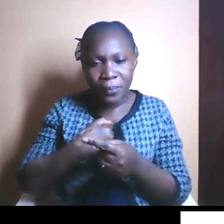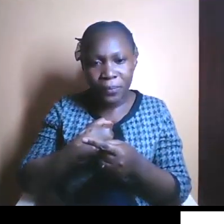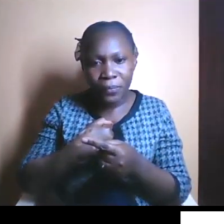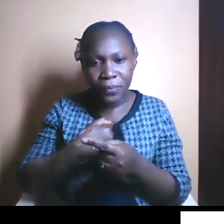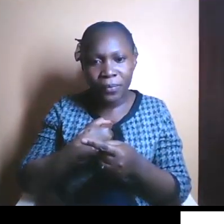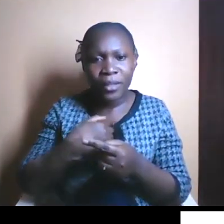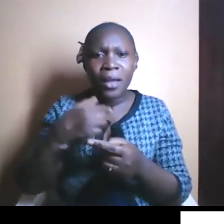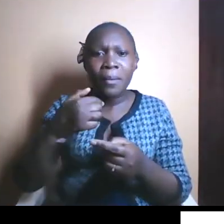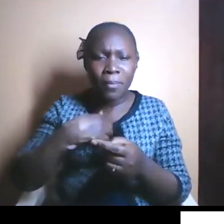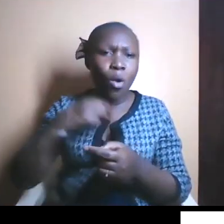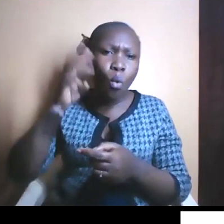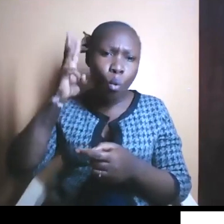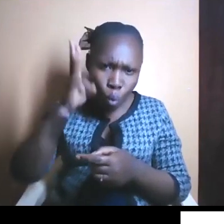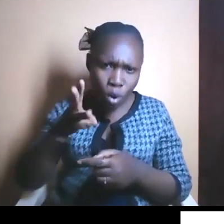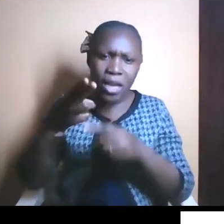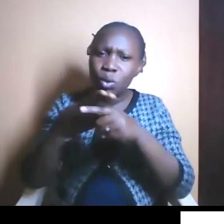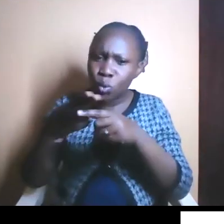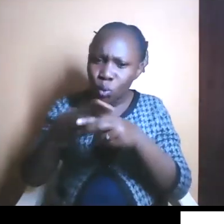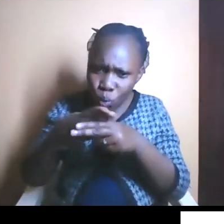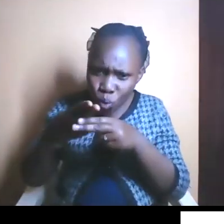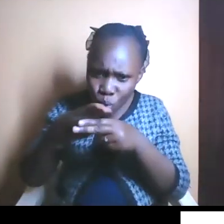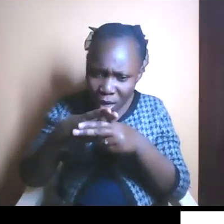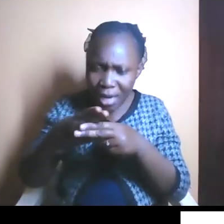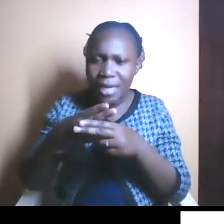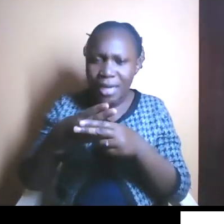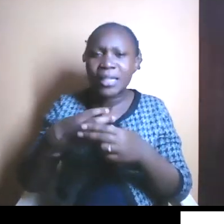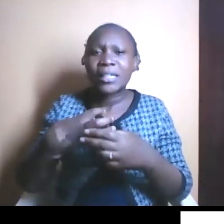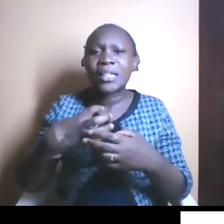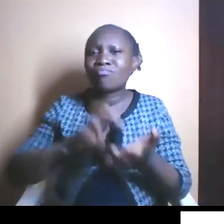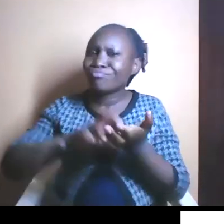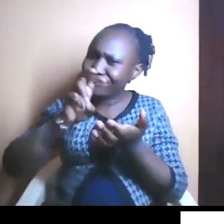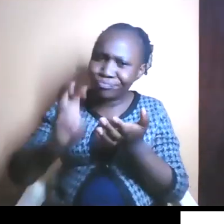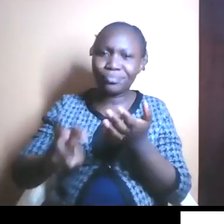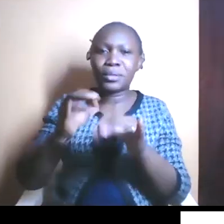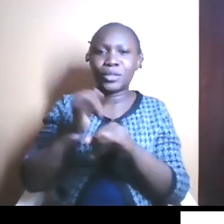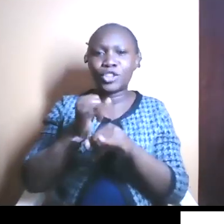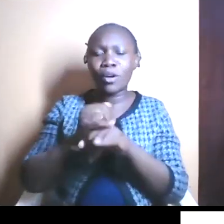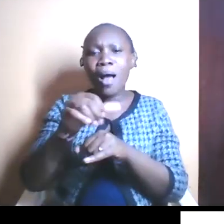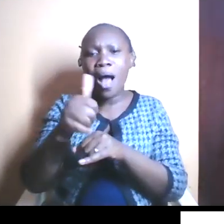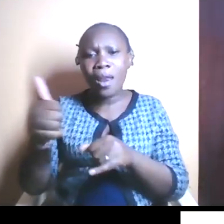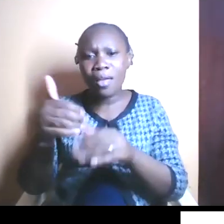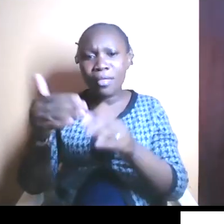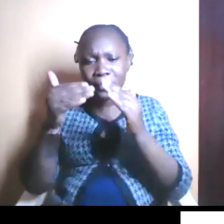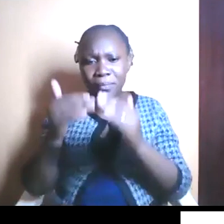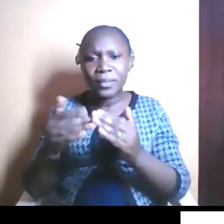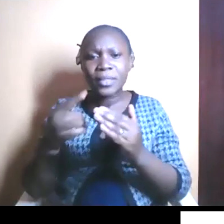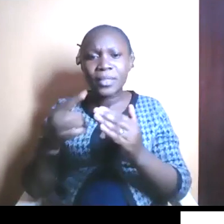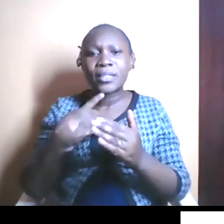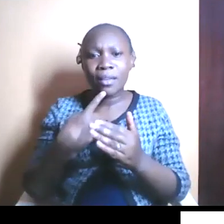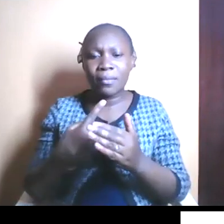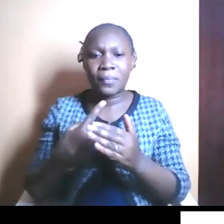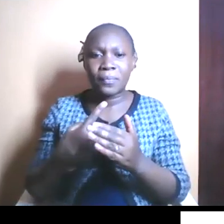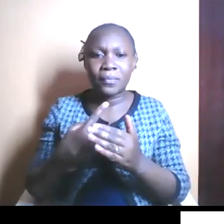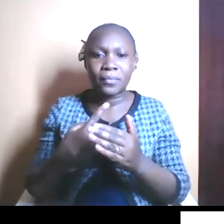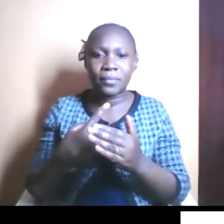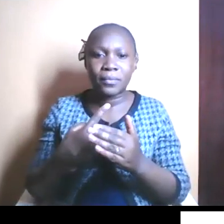resign. wow. Yeah. Okay. By not, and Ali says, by not engaging, but I'm